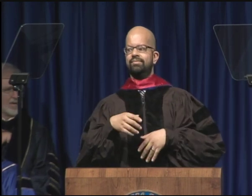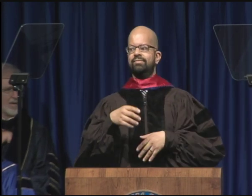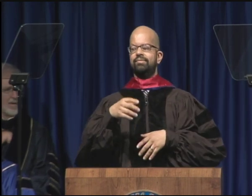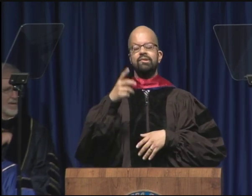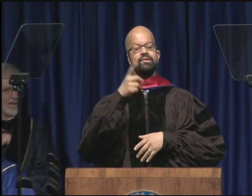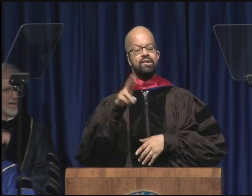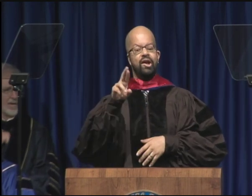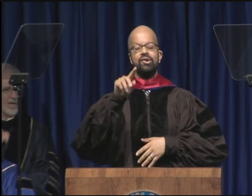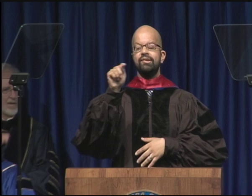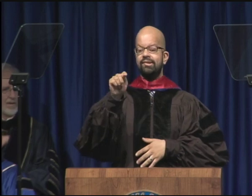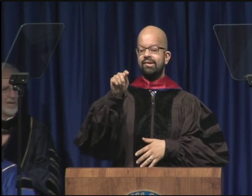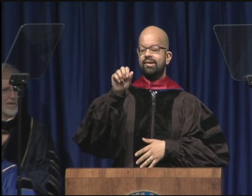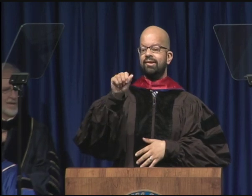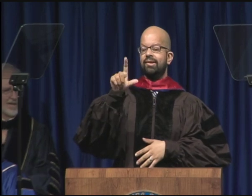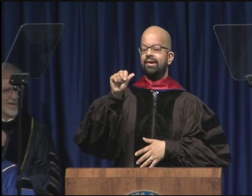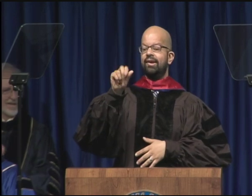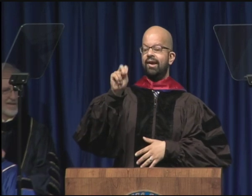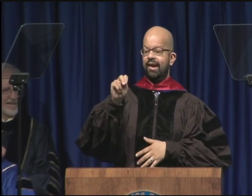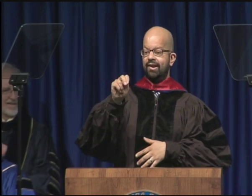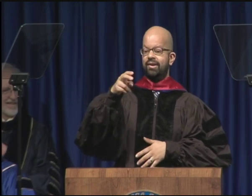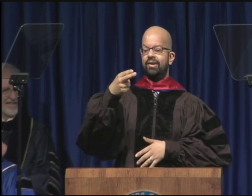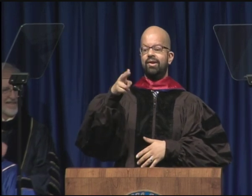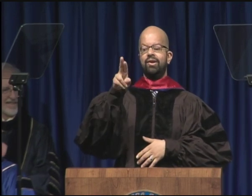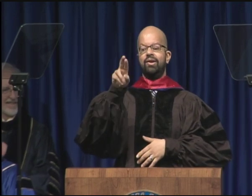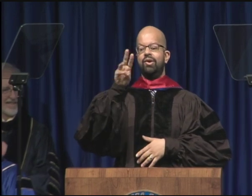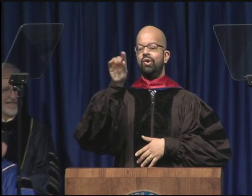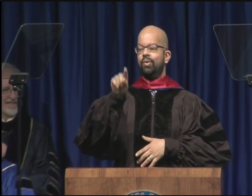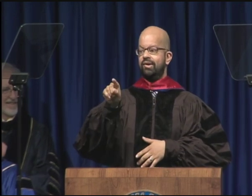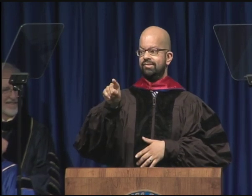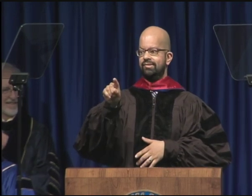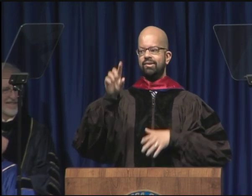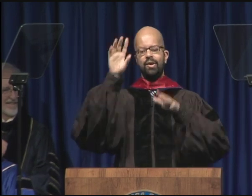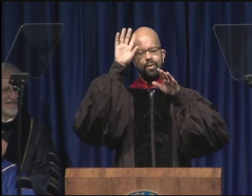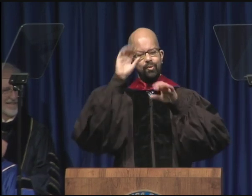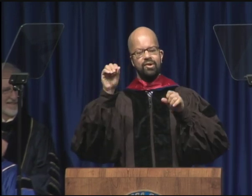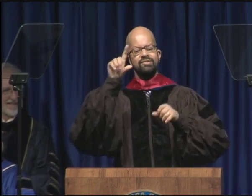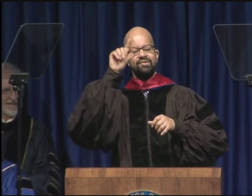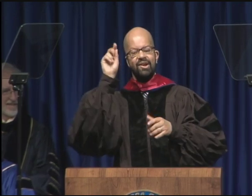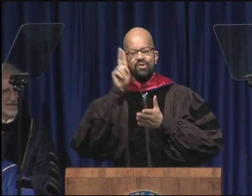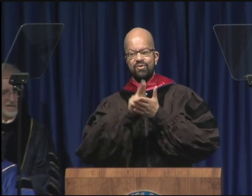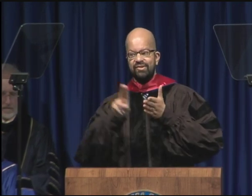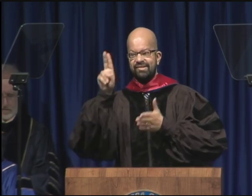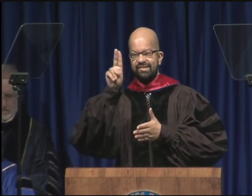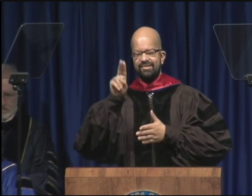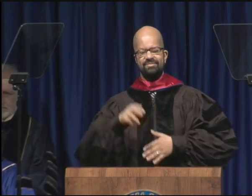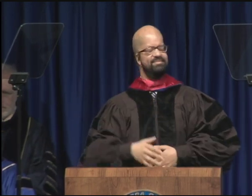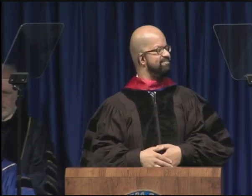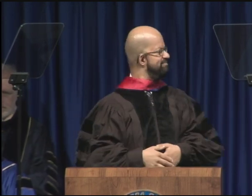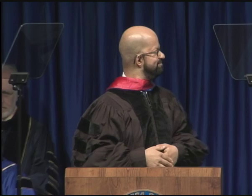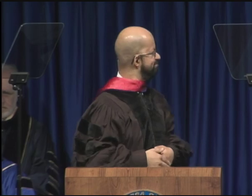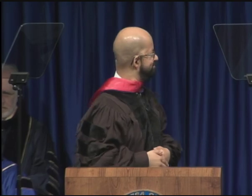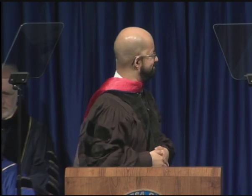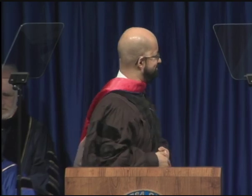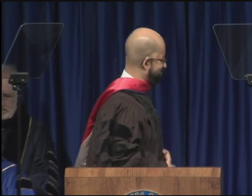Now it is my honor to introduce Dr. T. Allen Hurwitz, President of Gallaudet University.